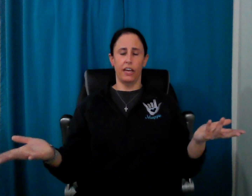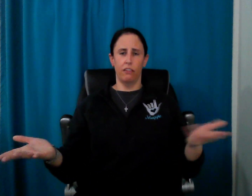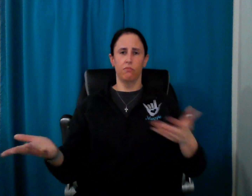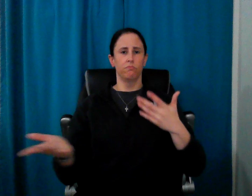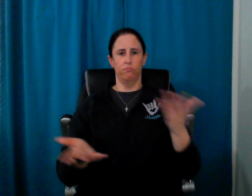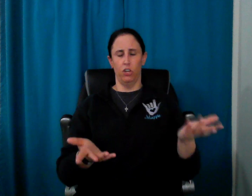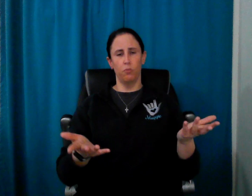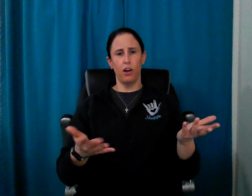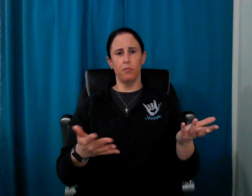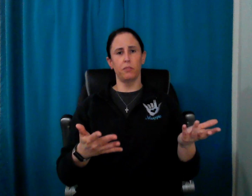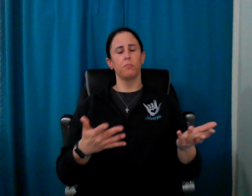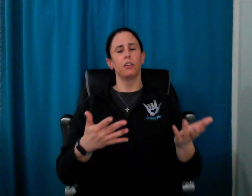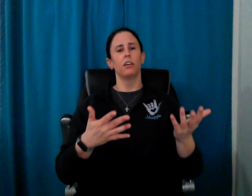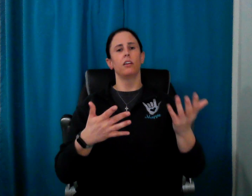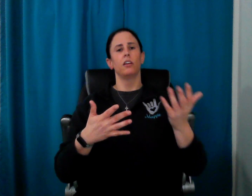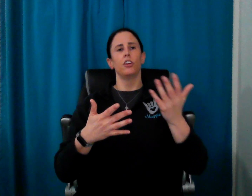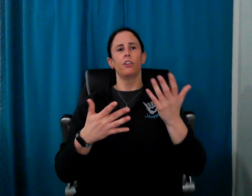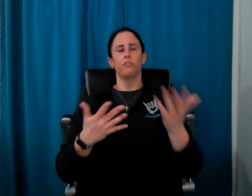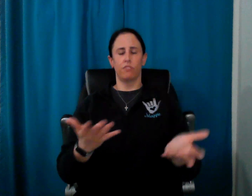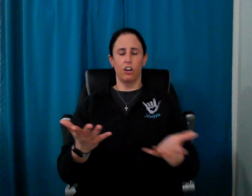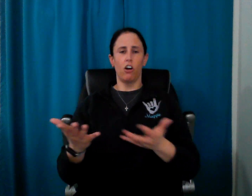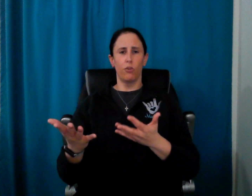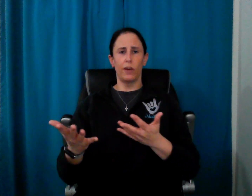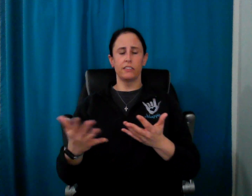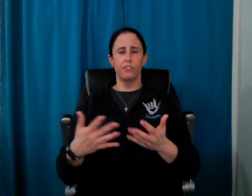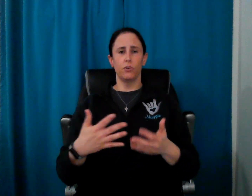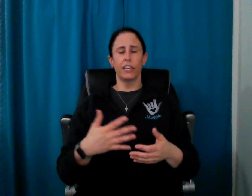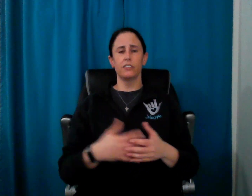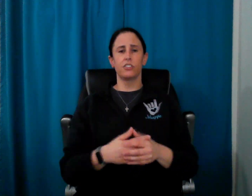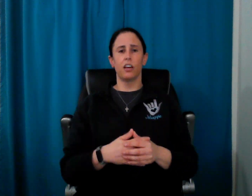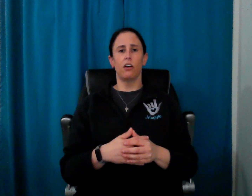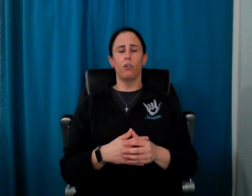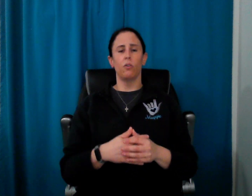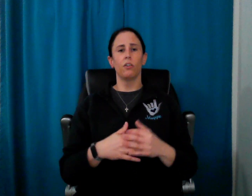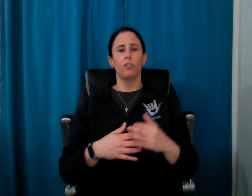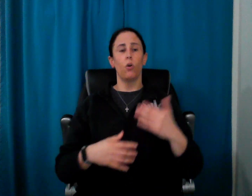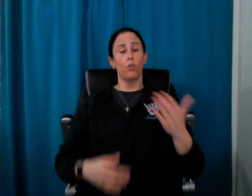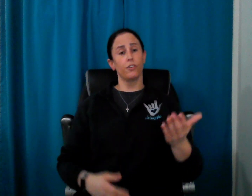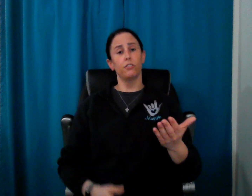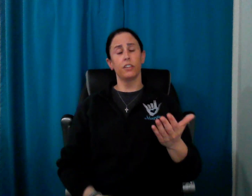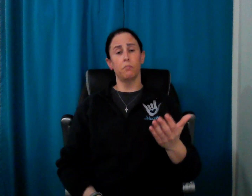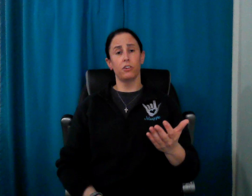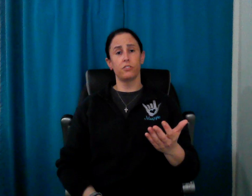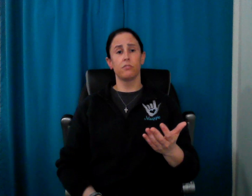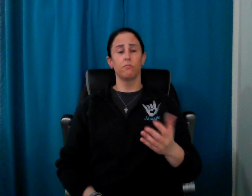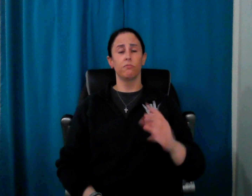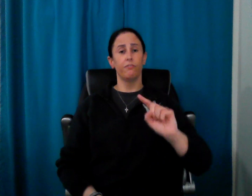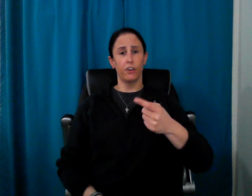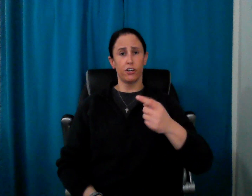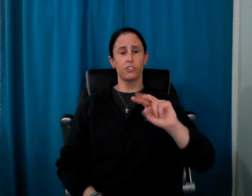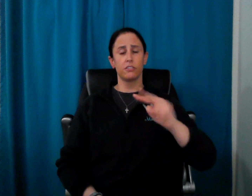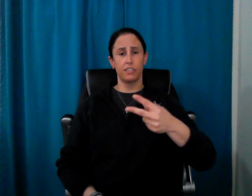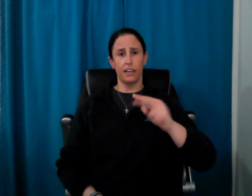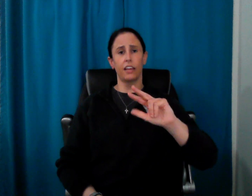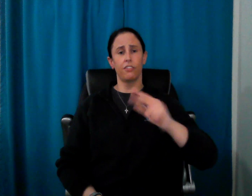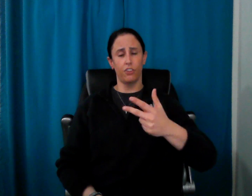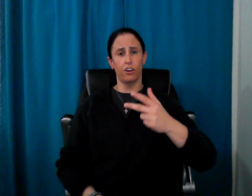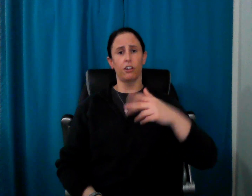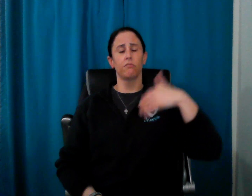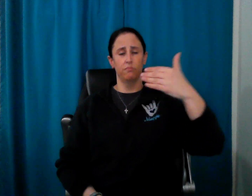Okay, no problem. There are ways of doing it. So ordinal numbers, first, second, third, and